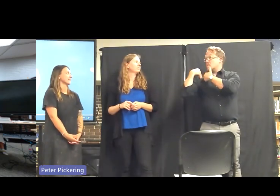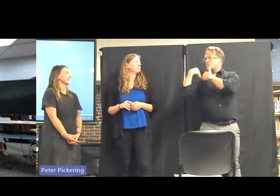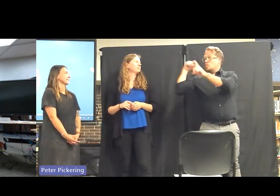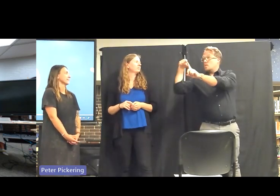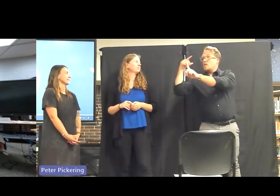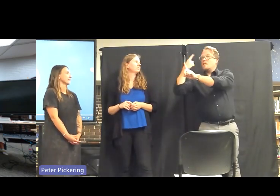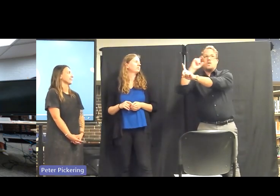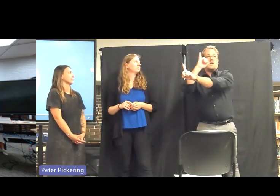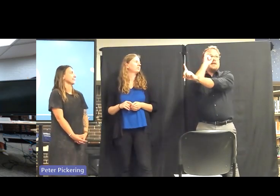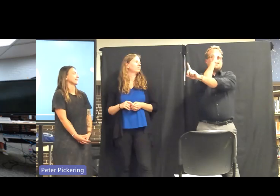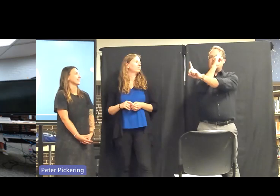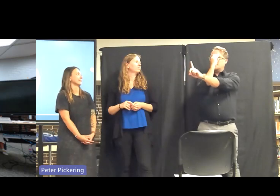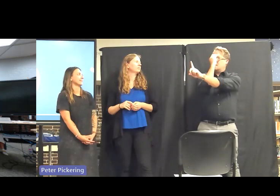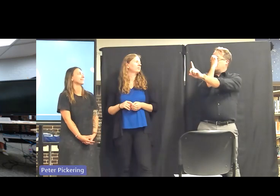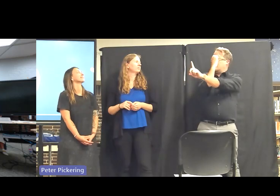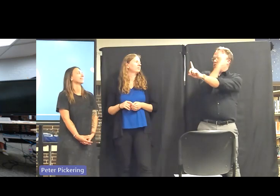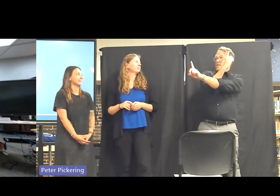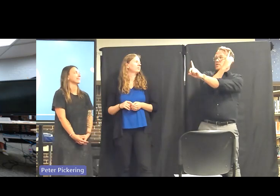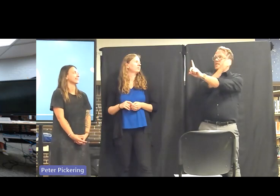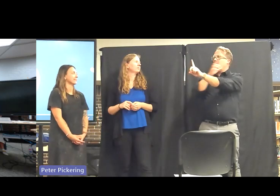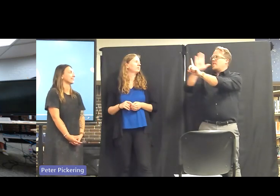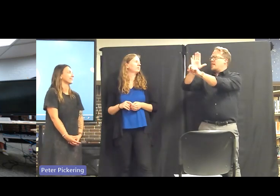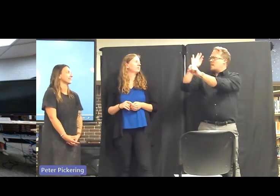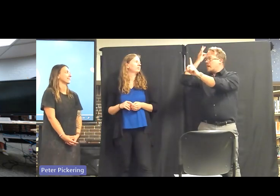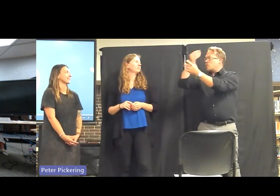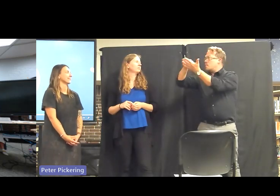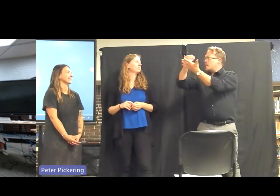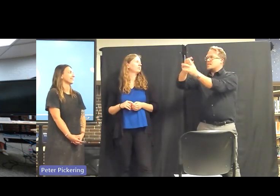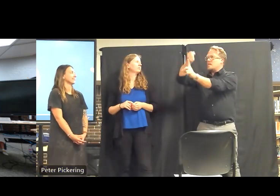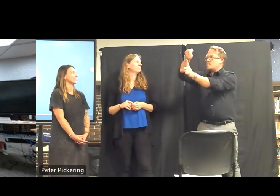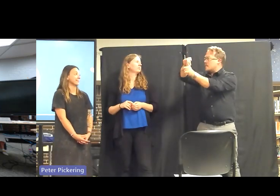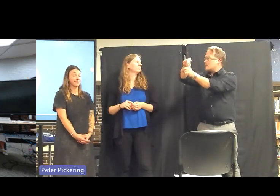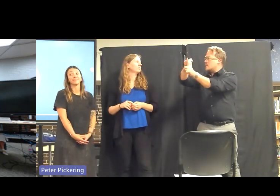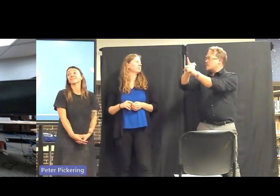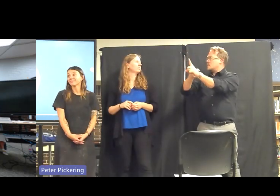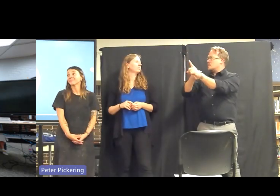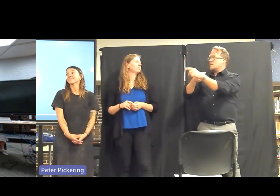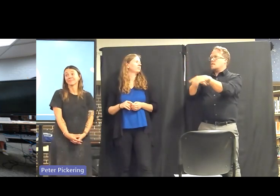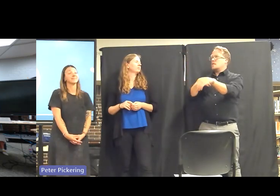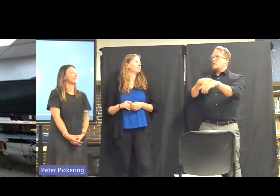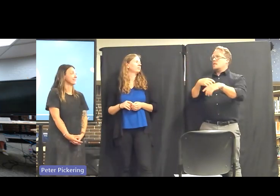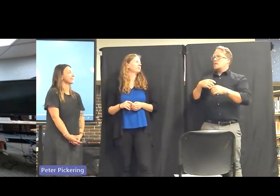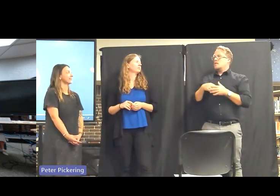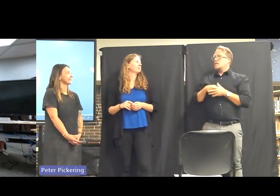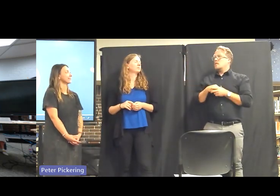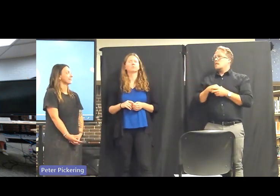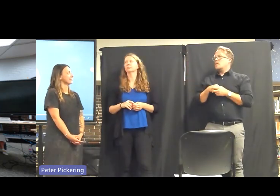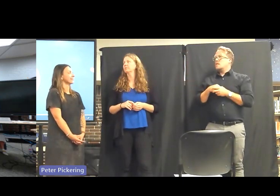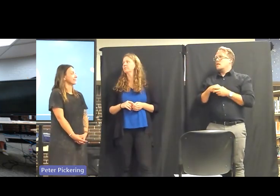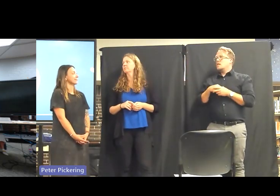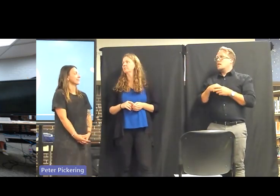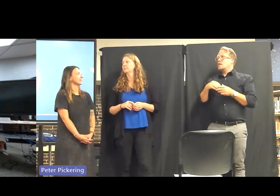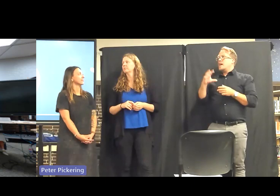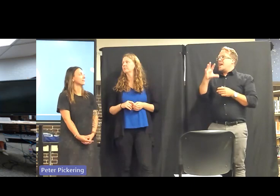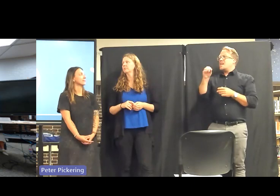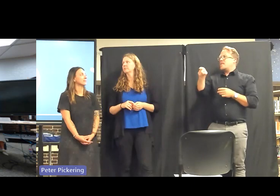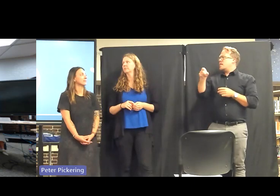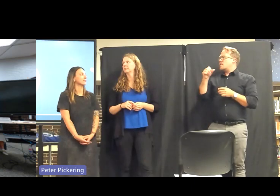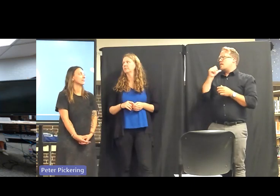on it. And they don't either report one disability